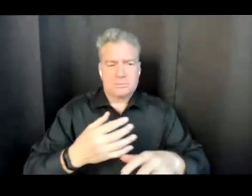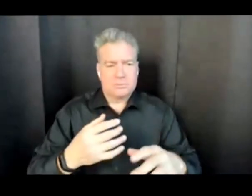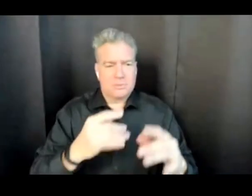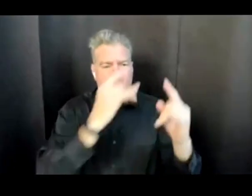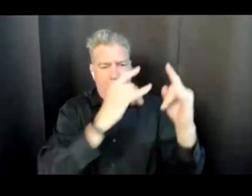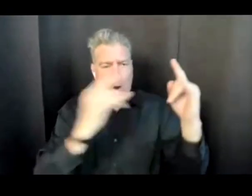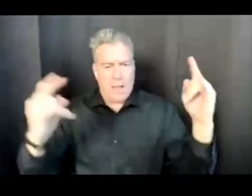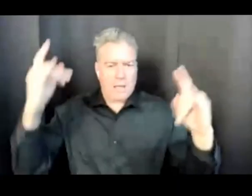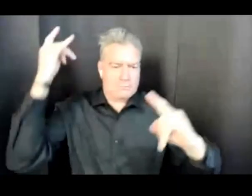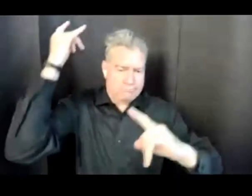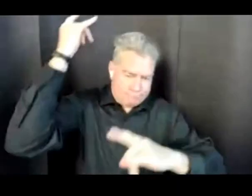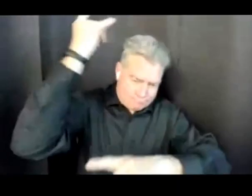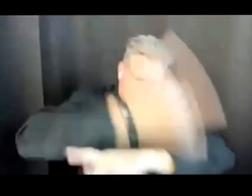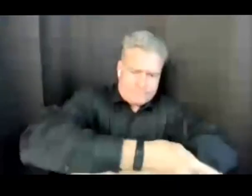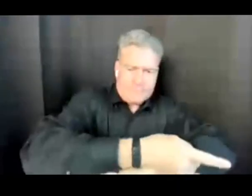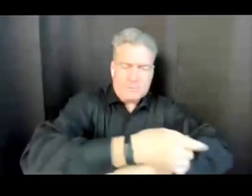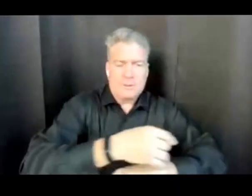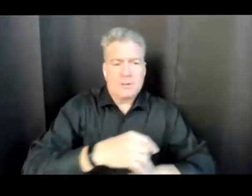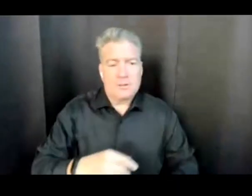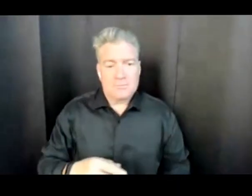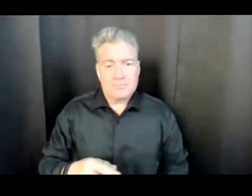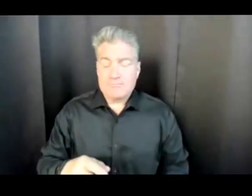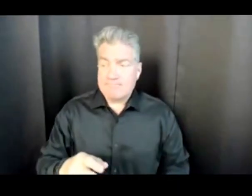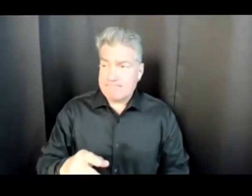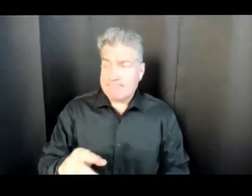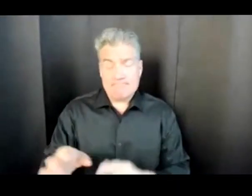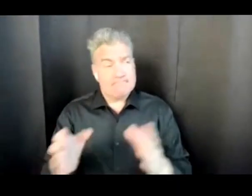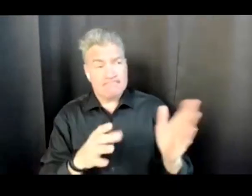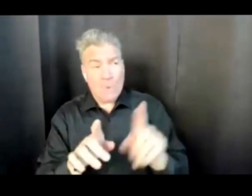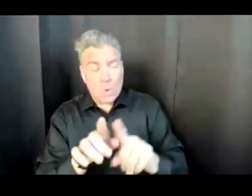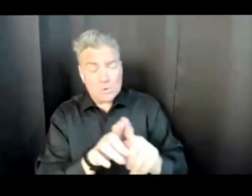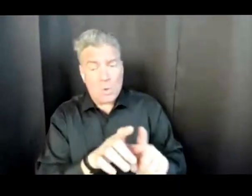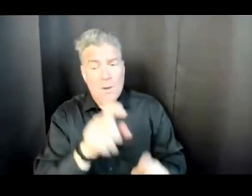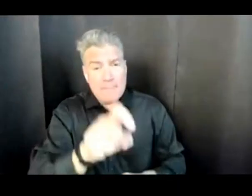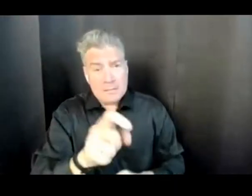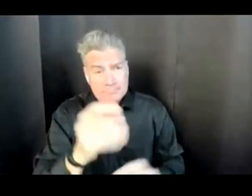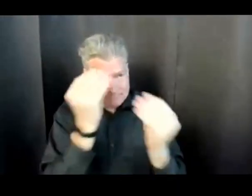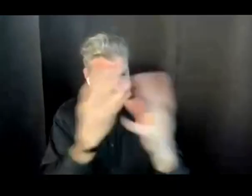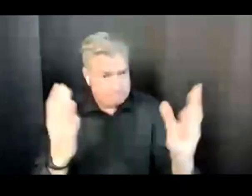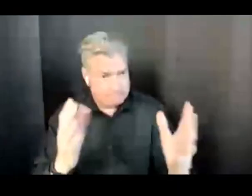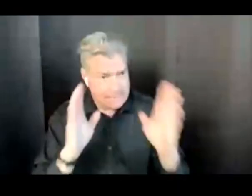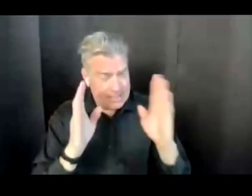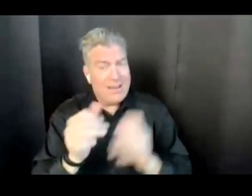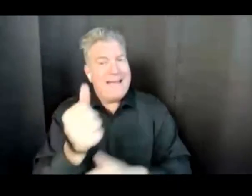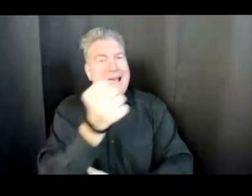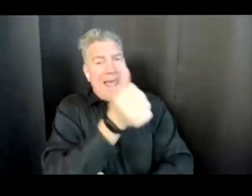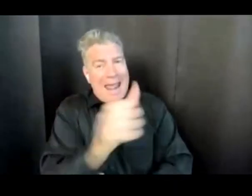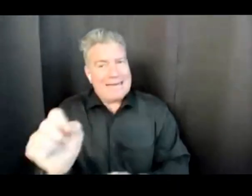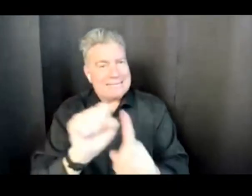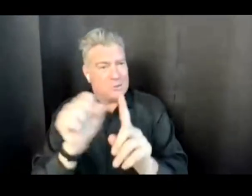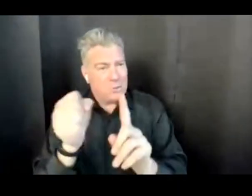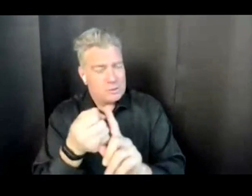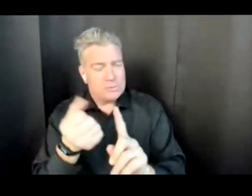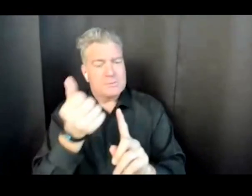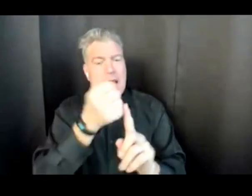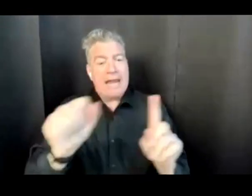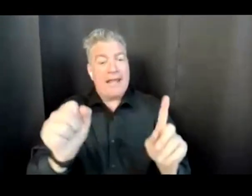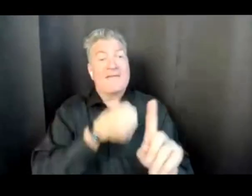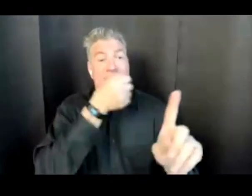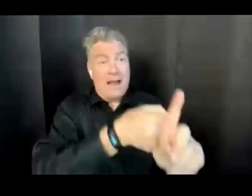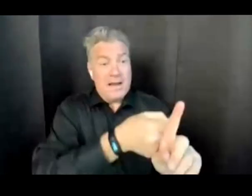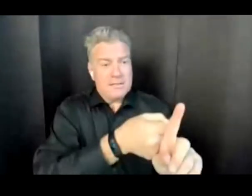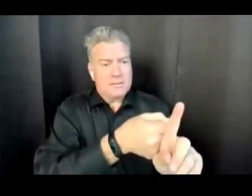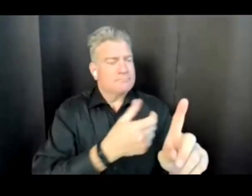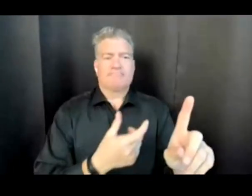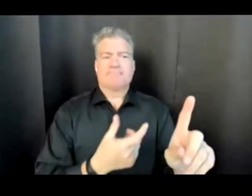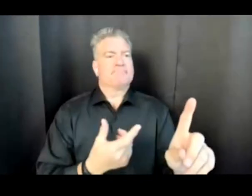to look back, as you do in any evolving situation or event. We're responding, but conditions a lot of